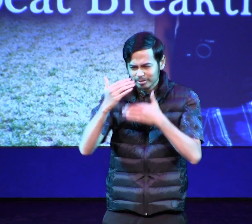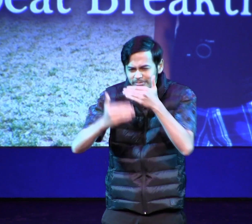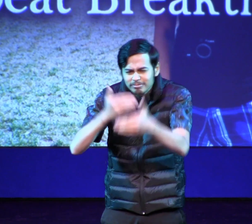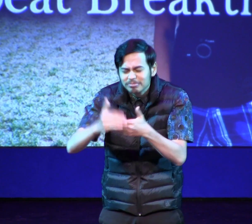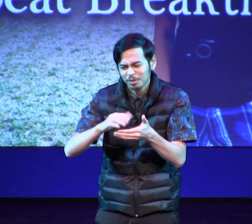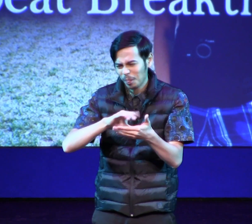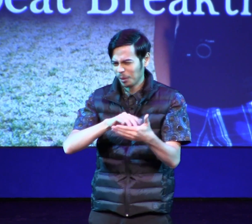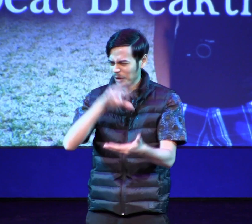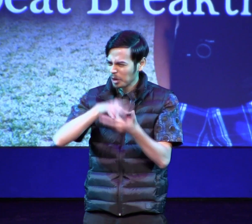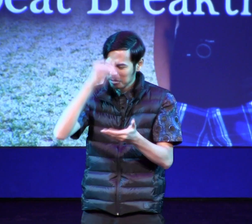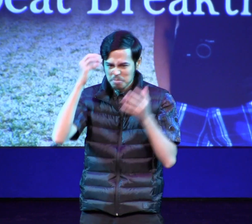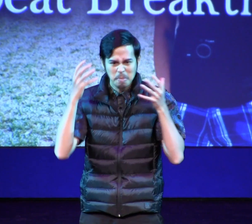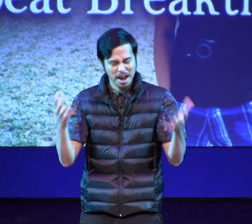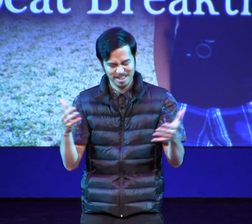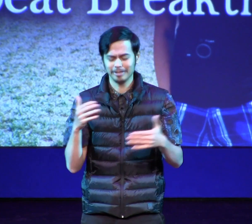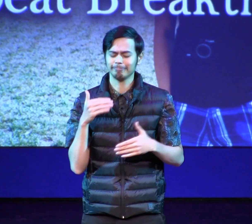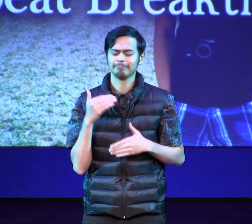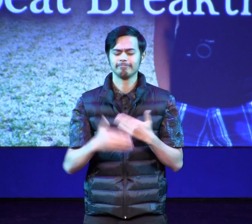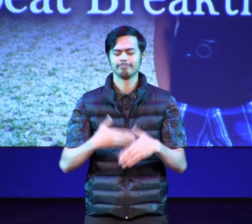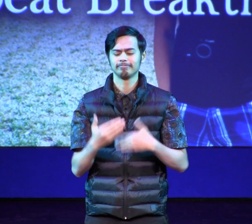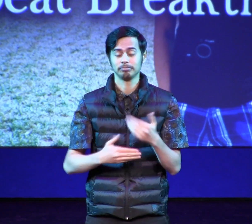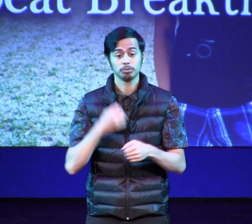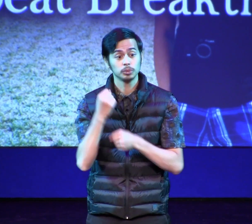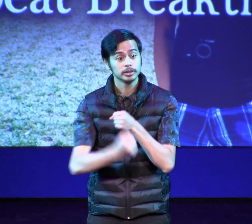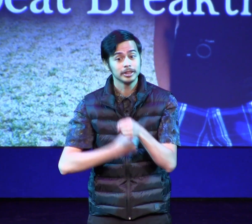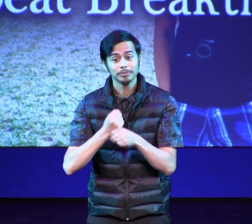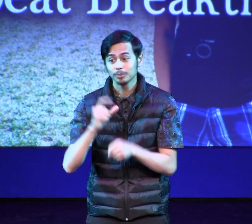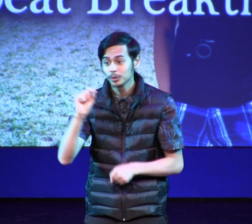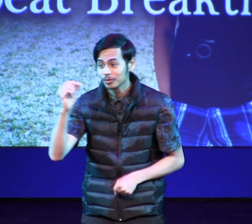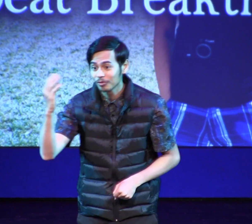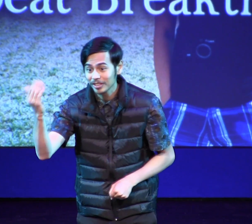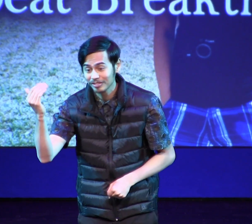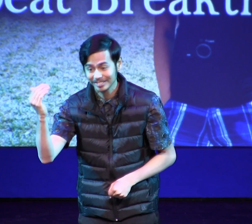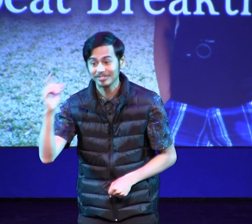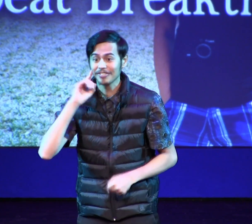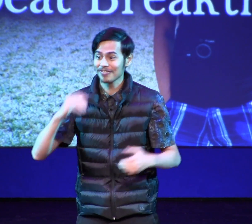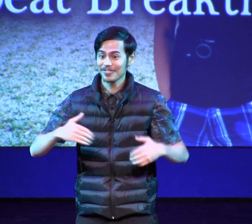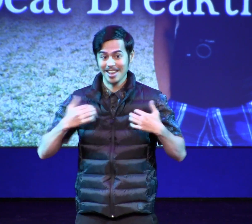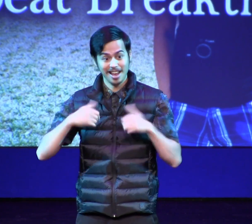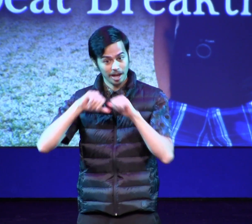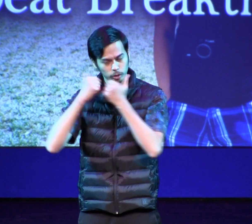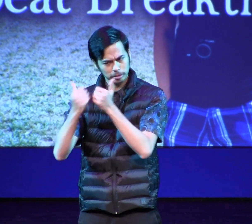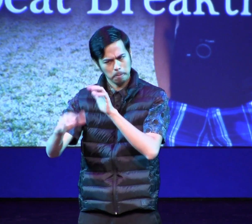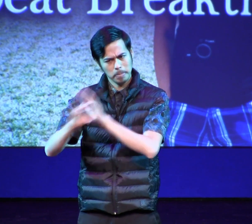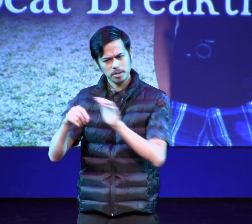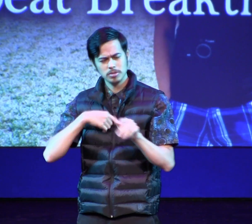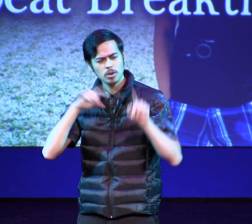people different leadership skills, so on and so forth. And I learned so much from that experience. It was the year